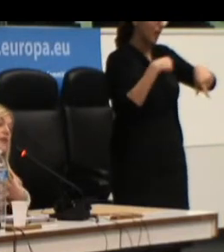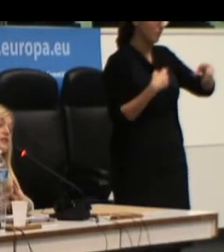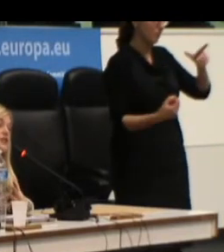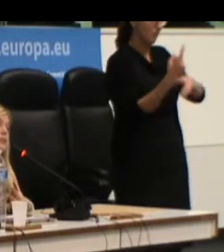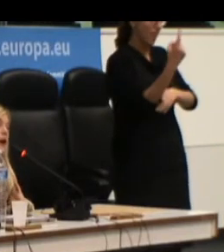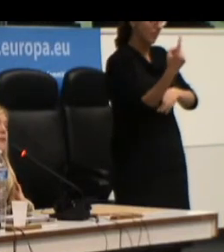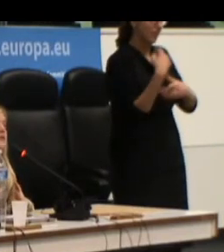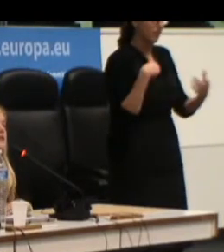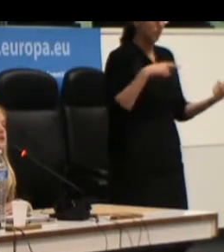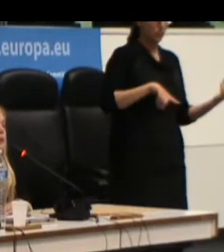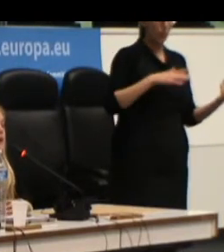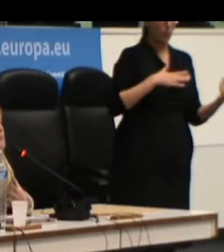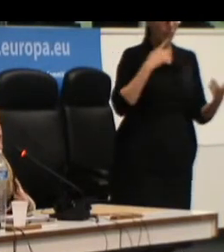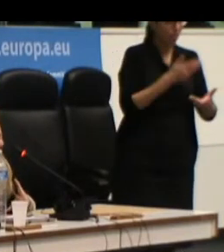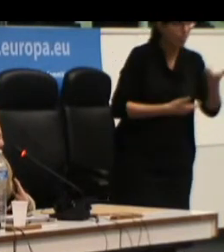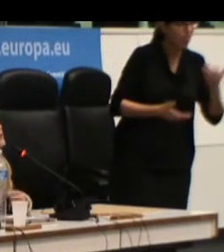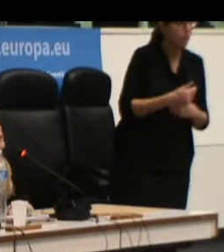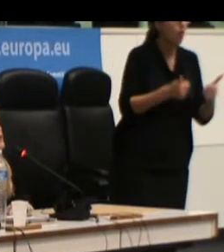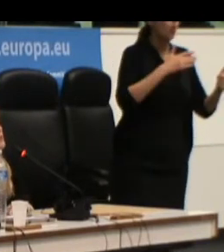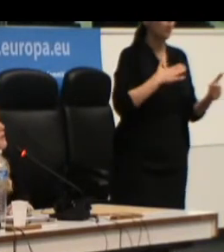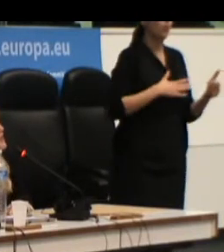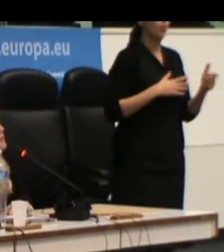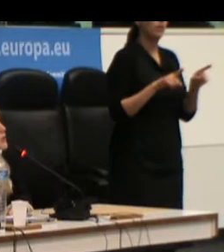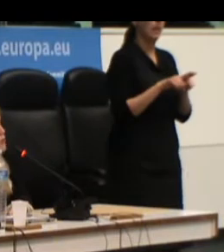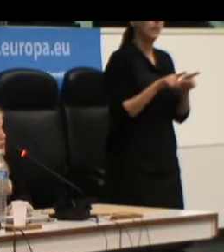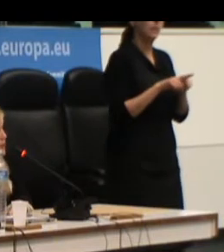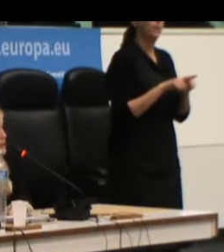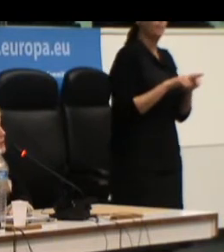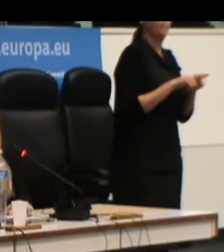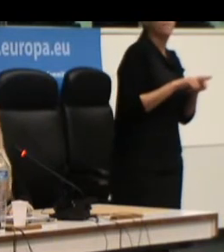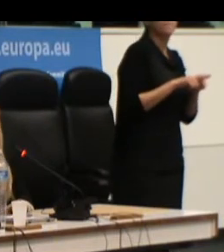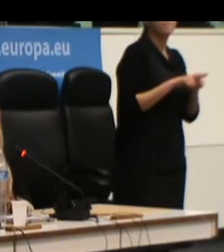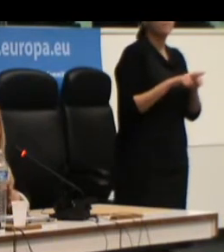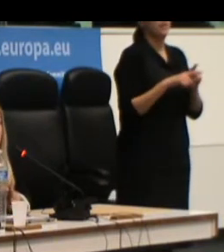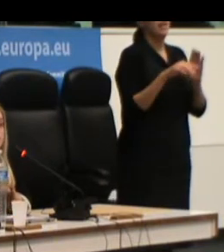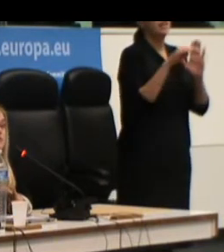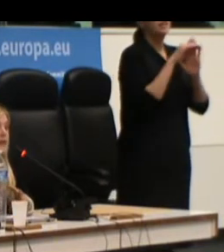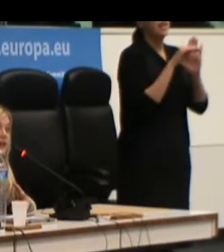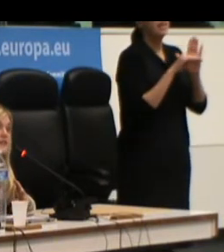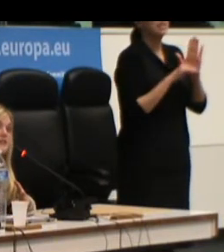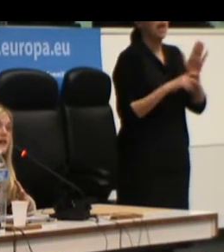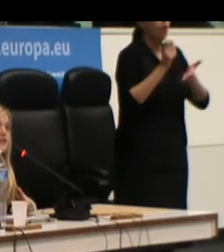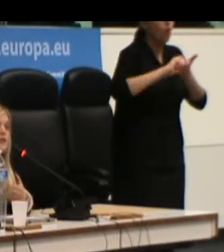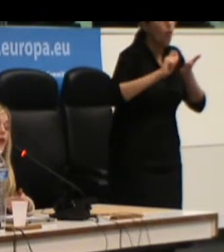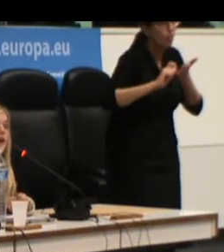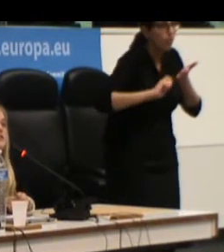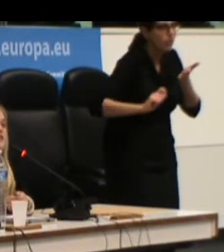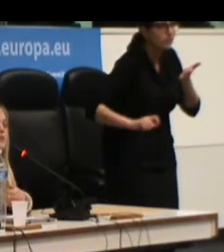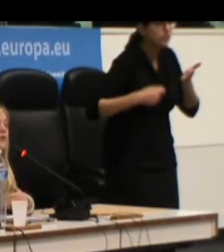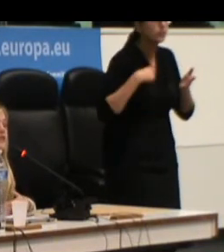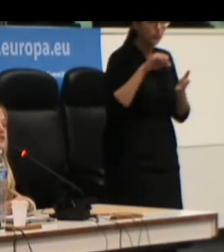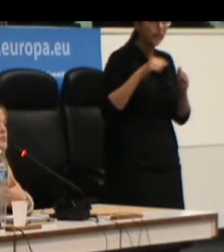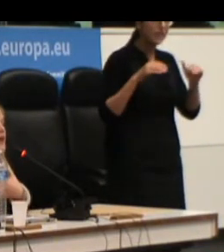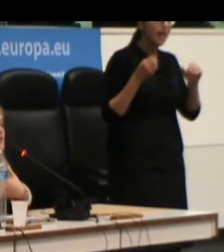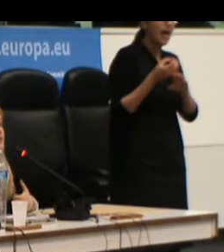What we'd like to do, perhaps, is to create a bank of authors, wherever they speak, across the world, so that everyone can access that. So you've got access